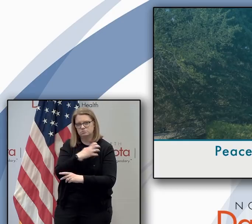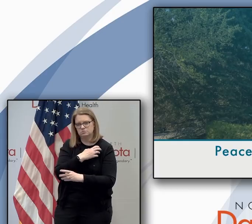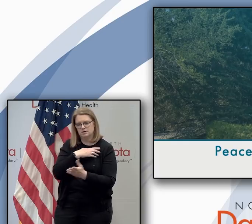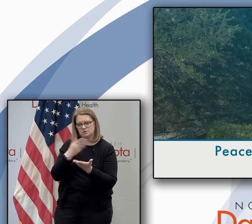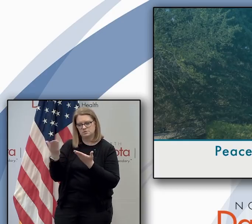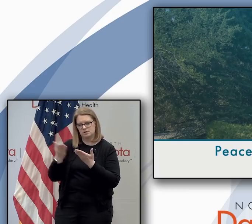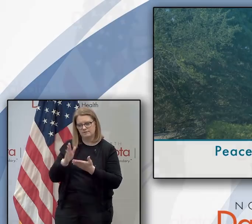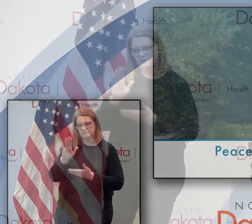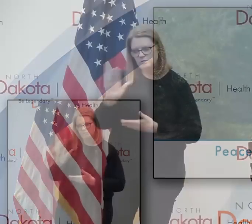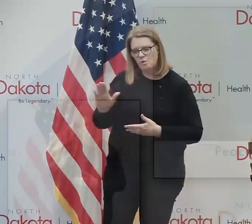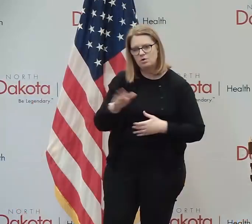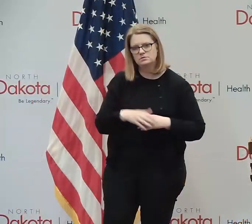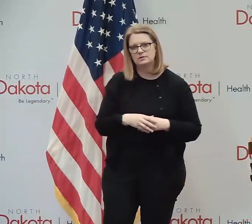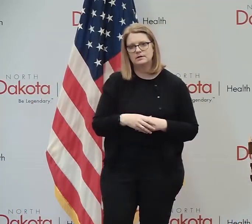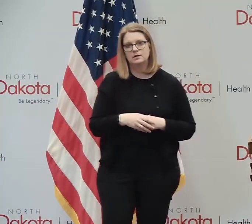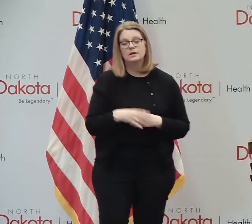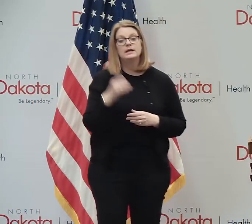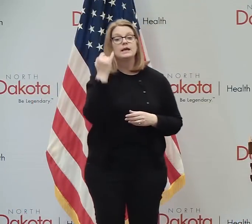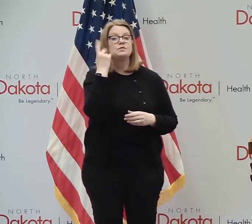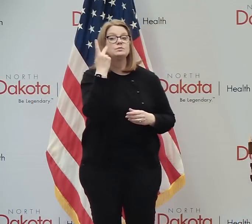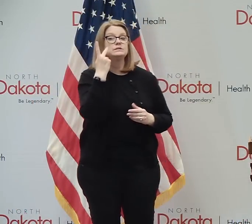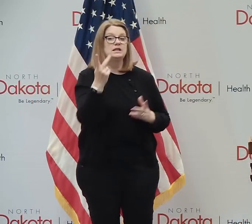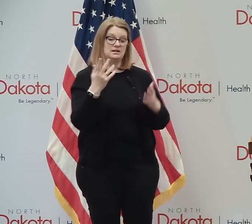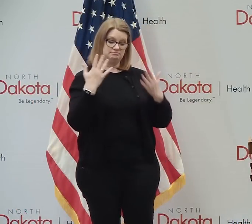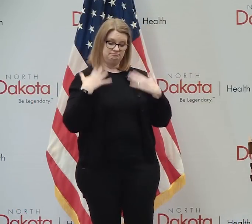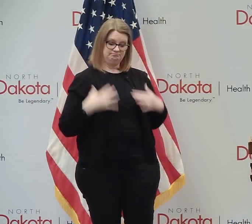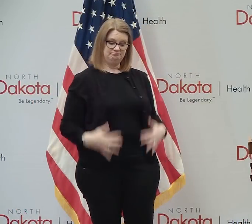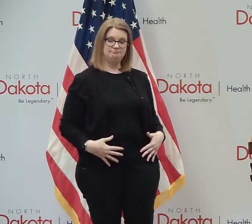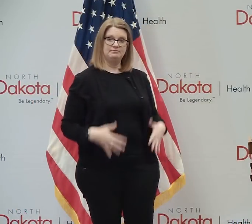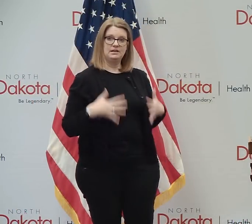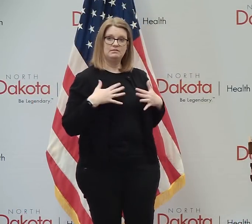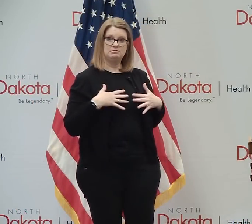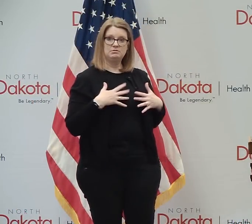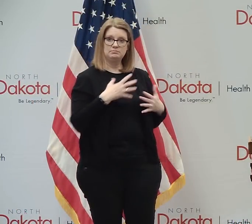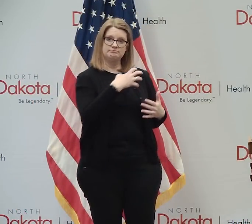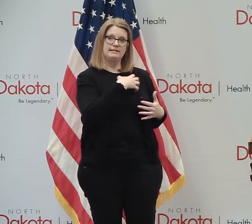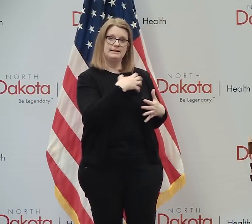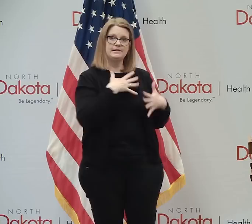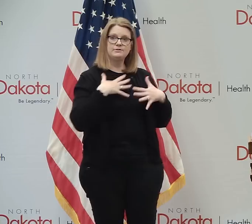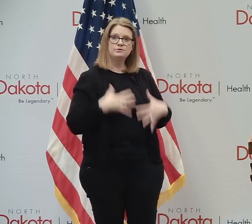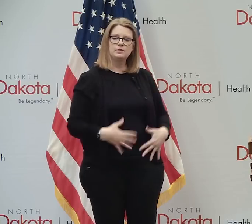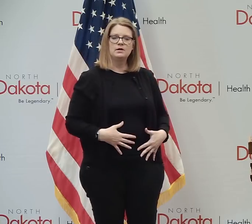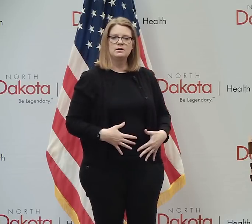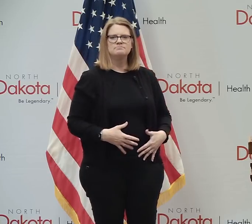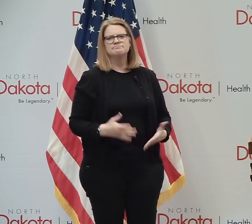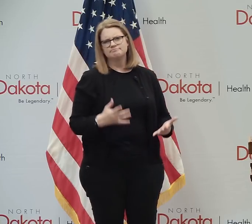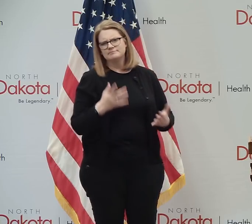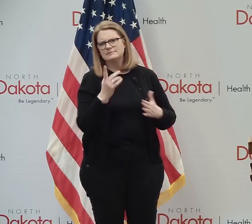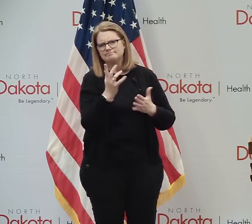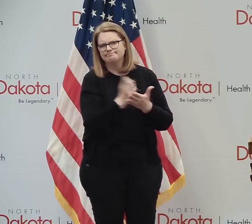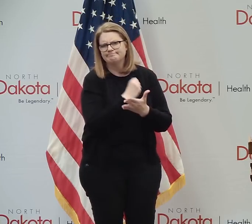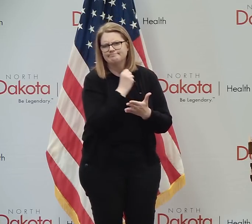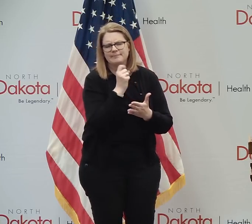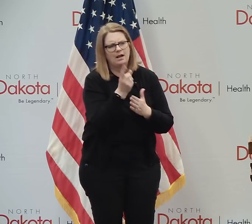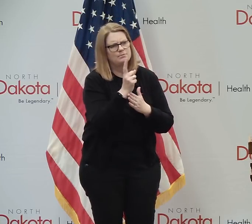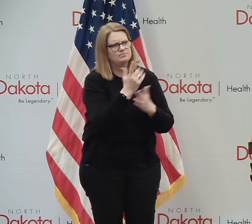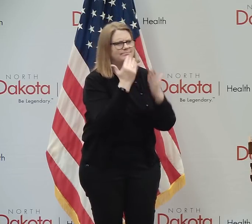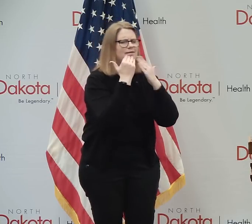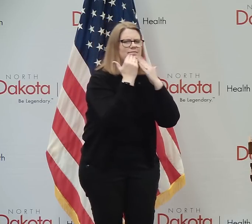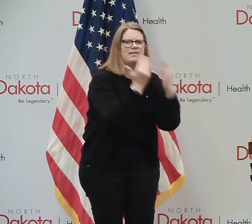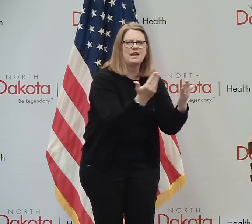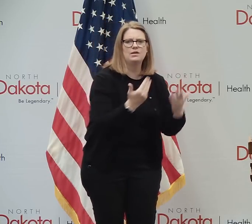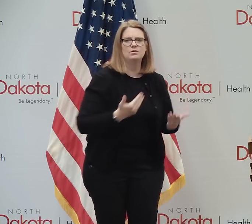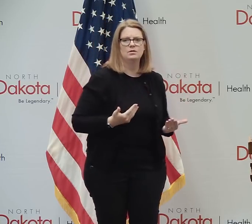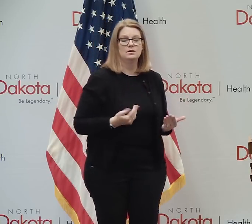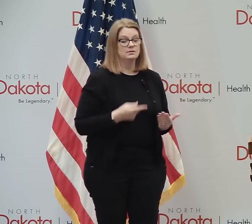service. If you see someone in uniform today or in the coming weeks, take a moment to say thank you to them, because they have